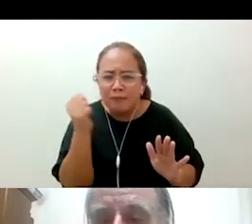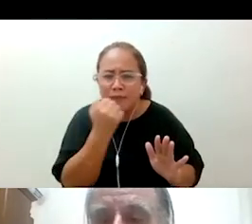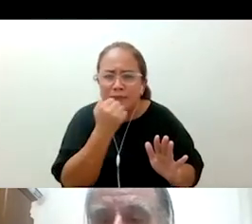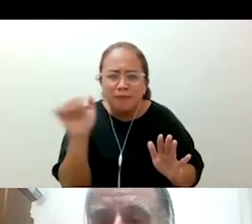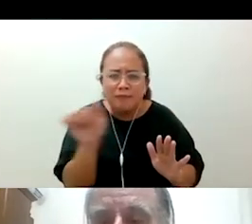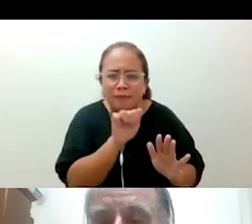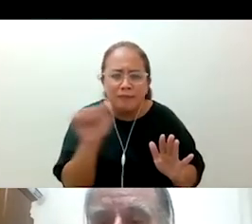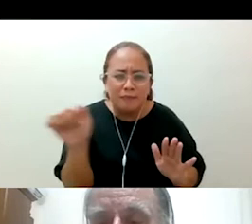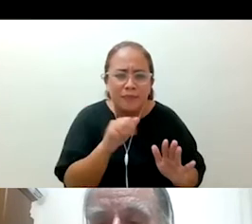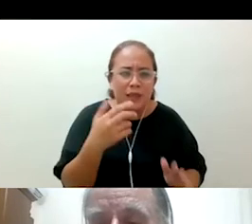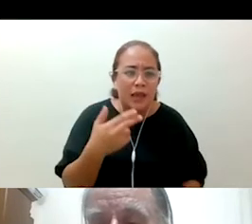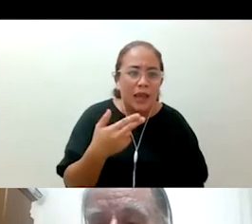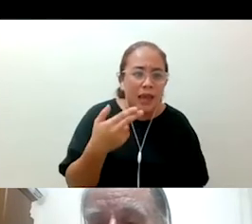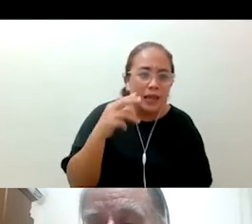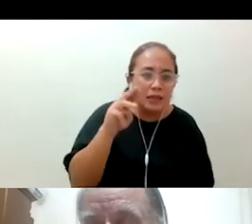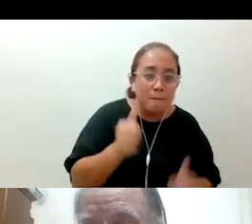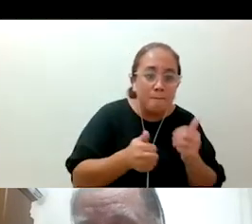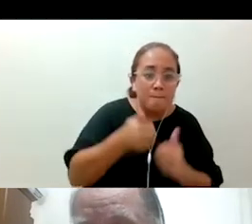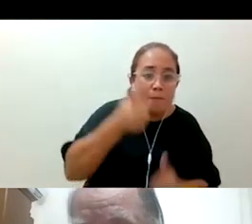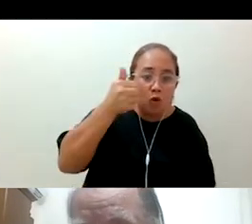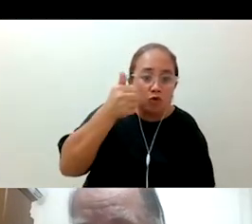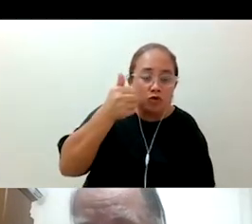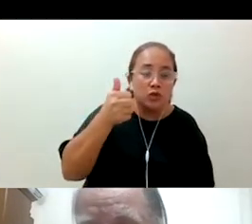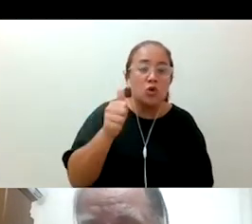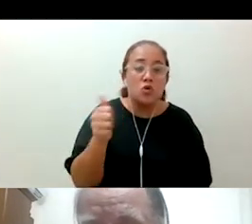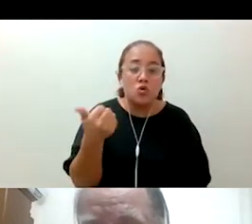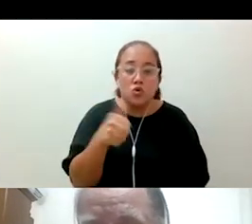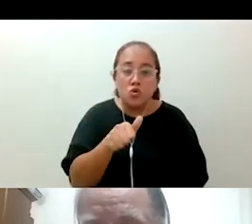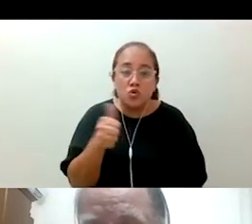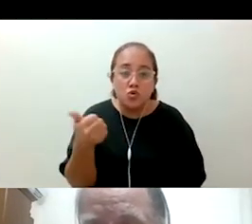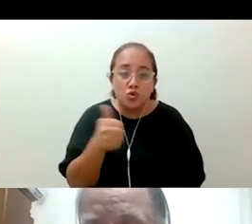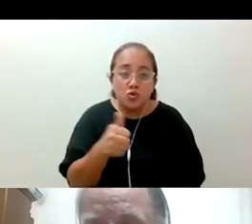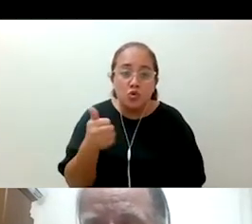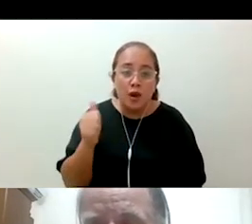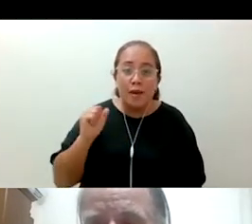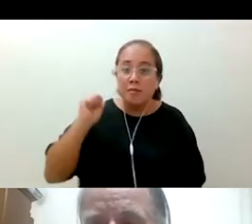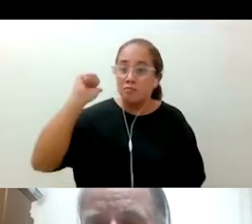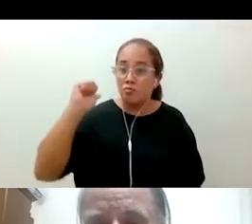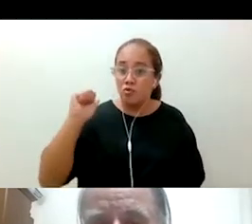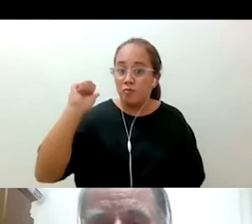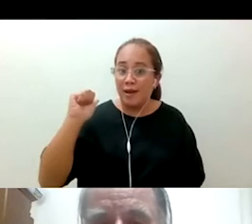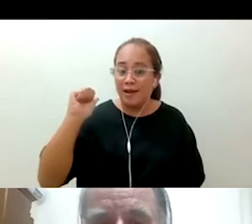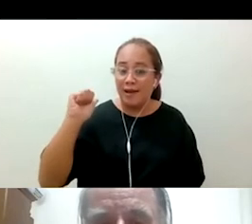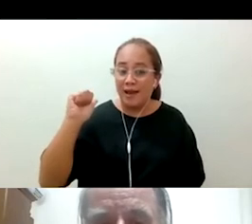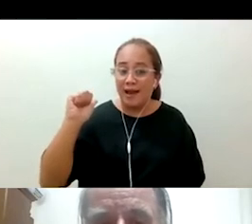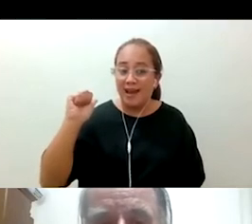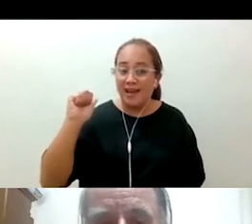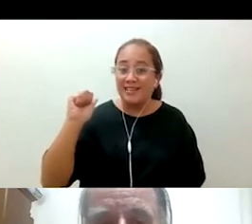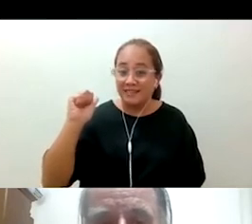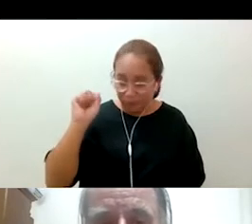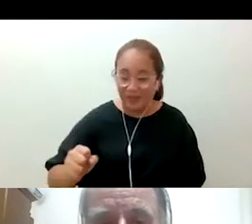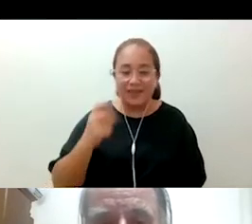bag, we can't make a total distinction because this has the same hand shape. So then we go to the